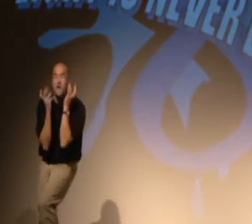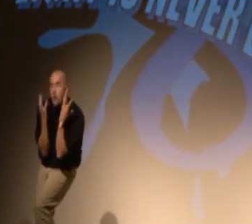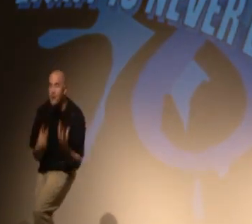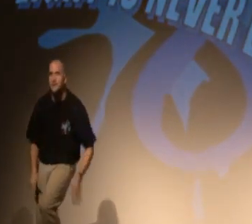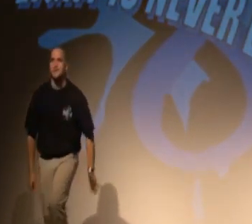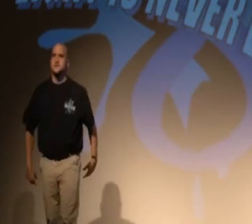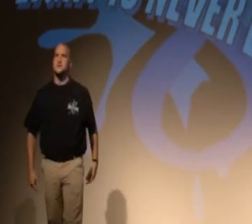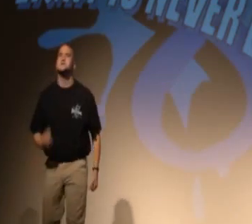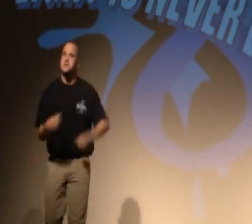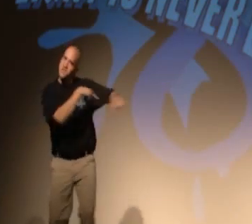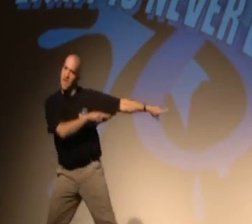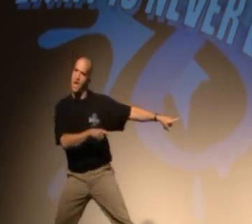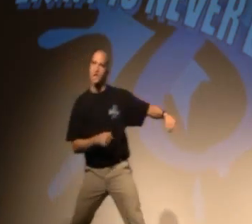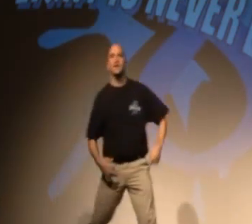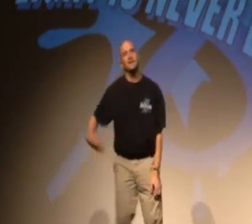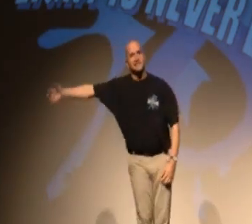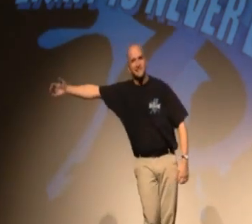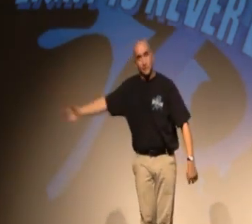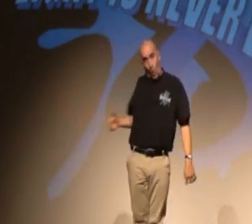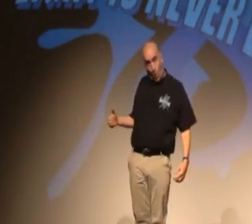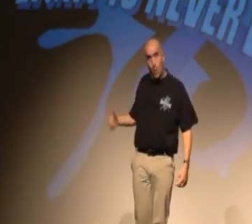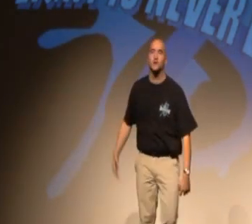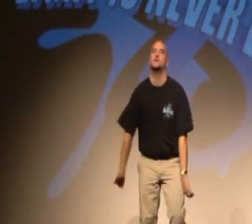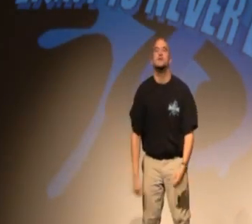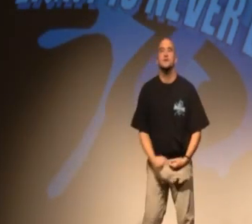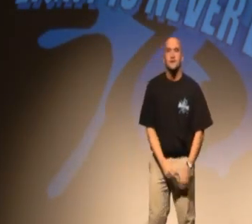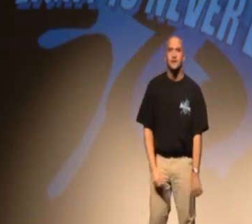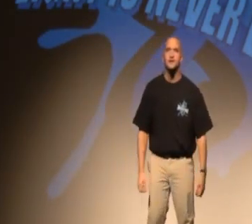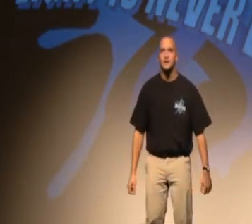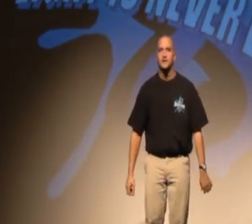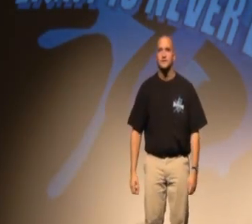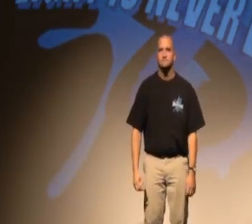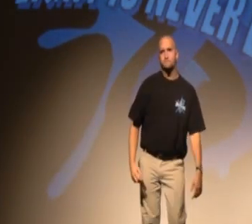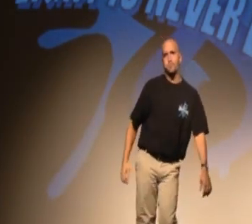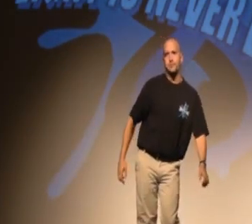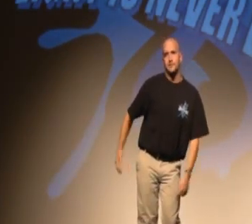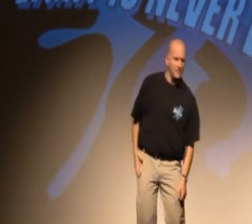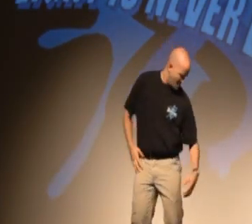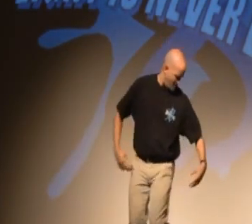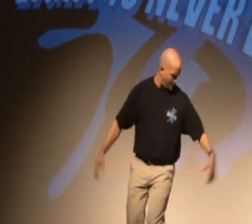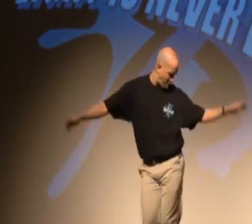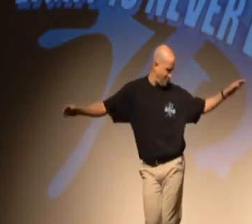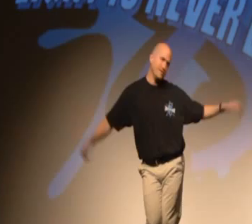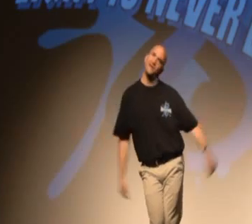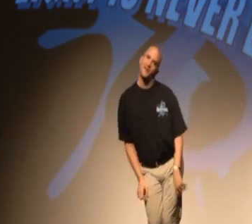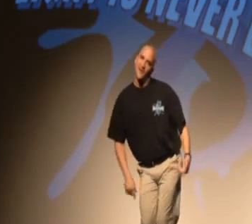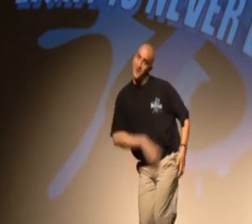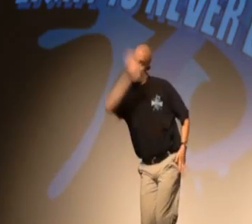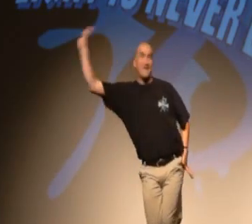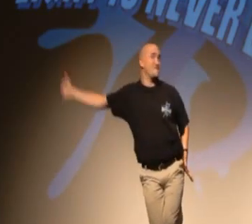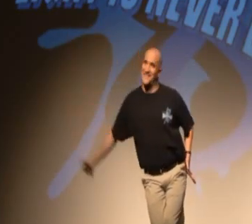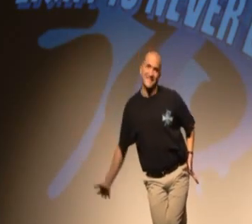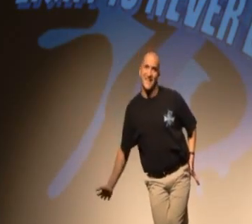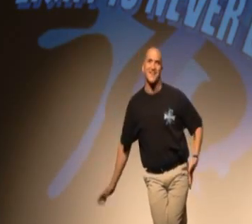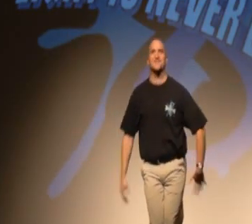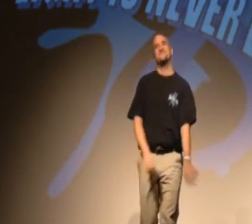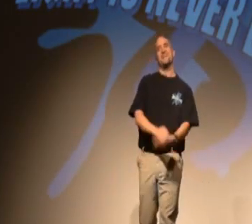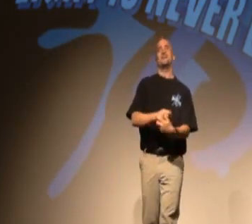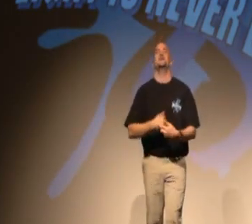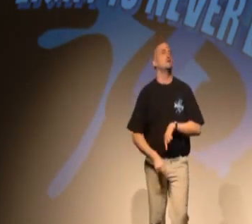He and I are very close. We are practically connected at the hip, and we do everything together. And we actually can't even go far across